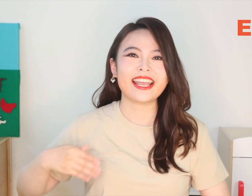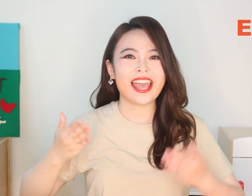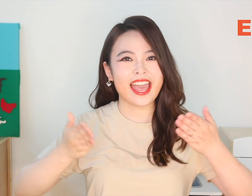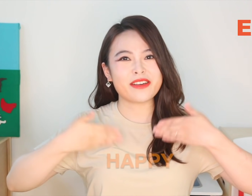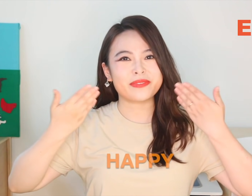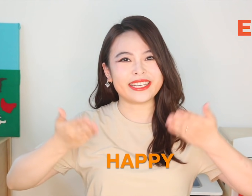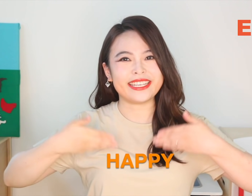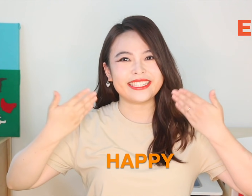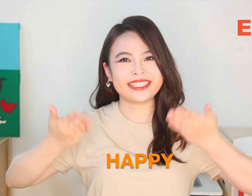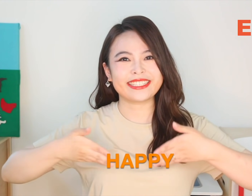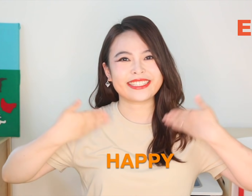Happy,